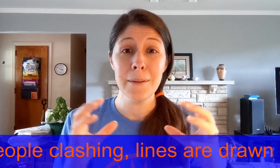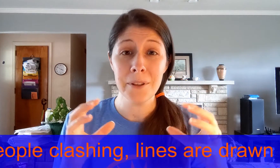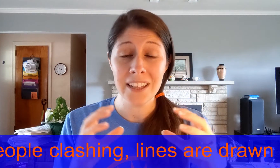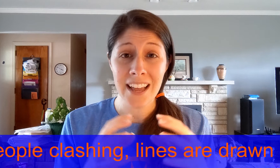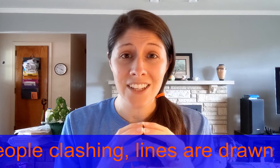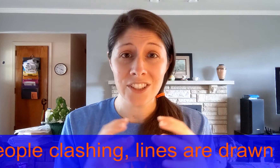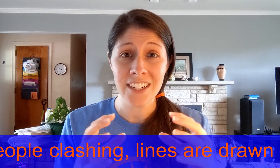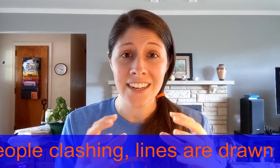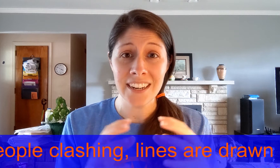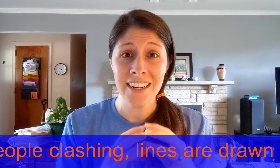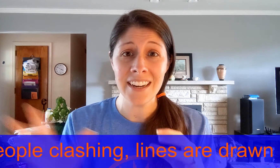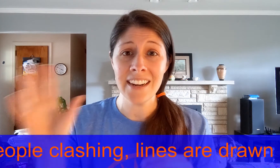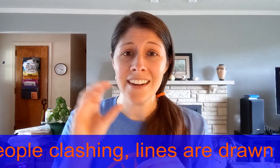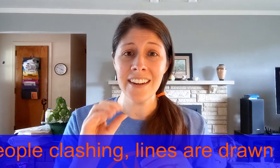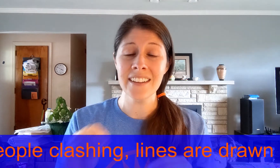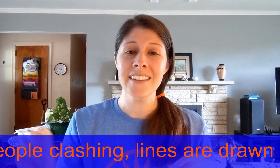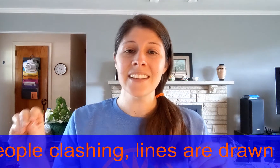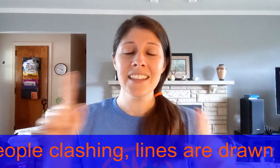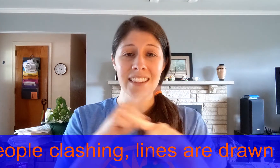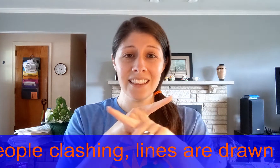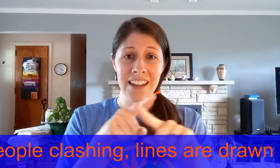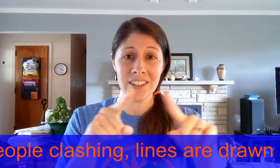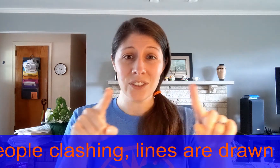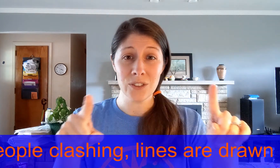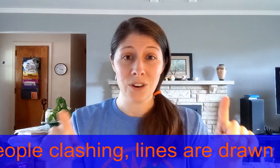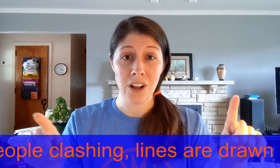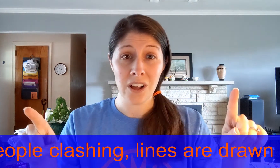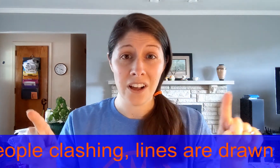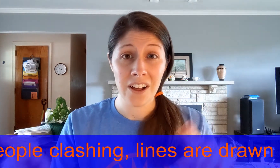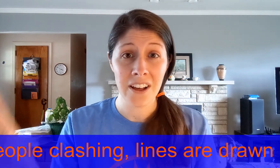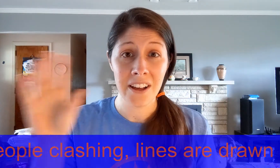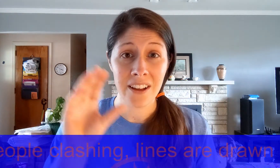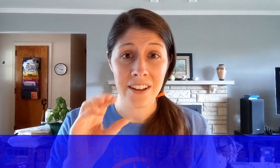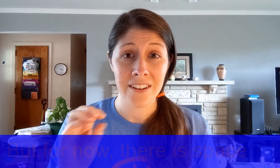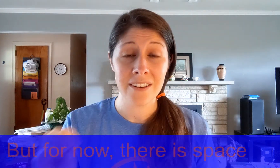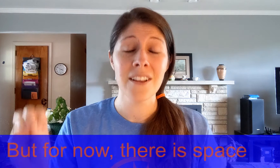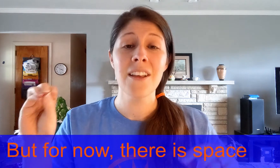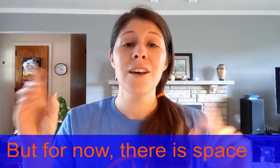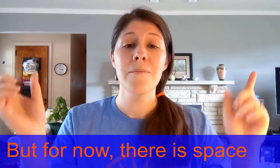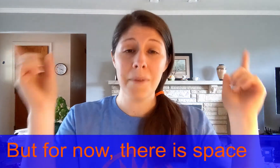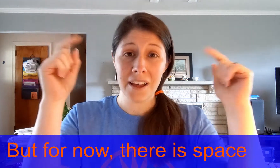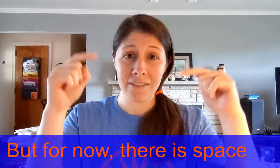people clashing, lines are drawn, but